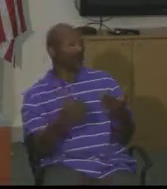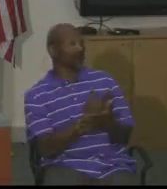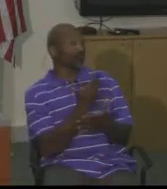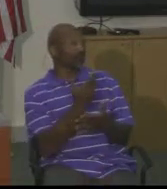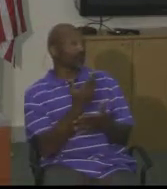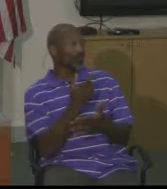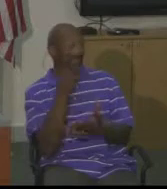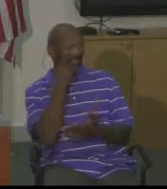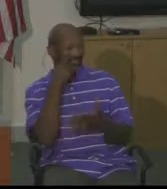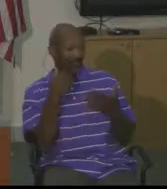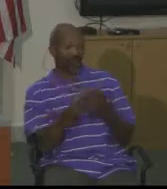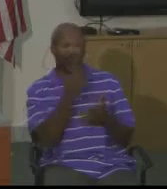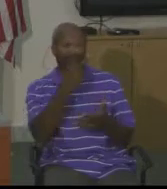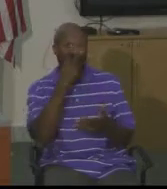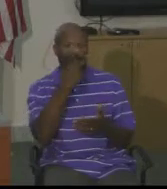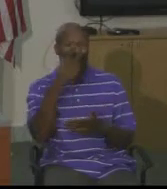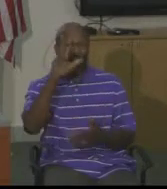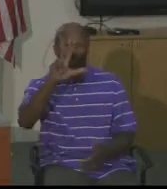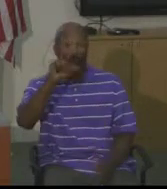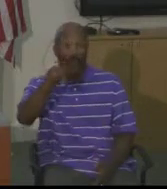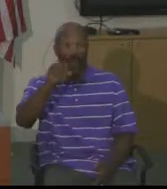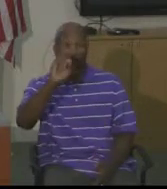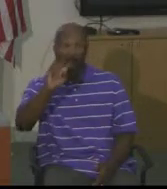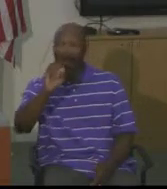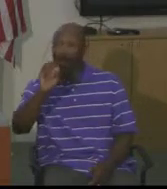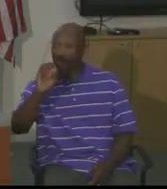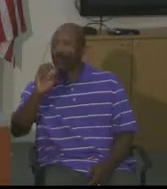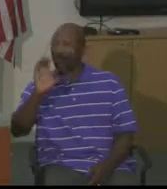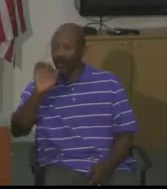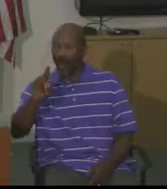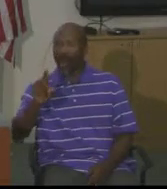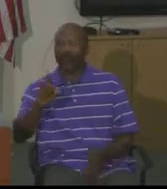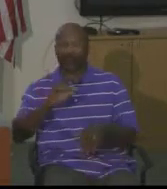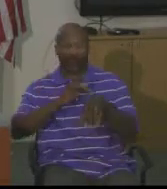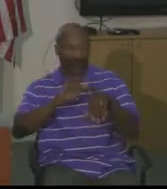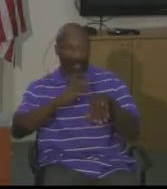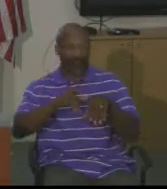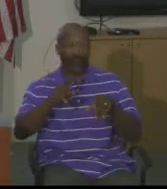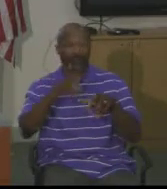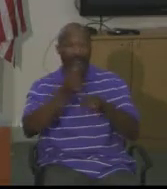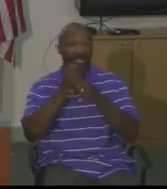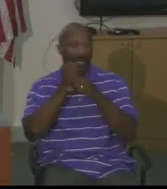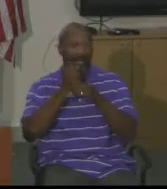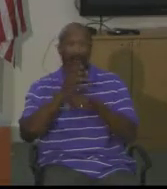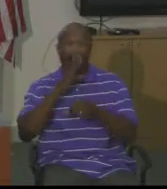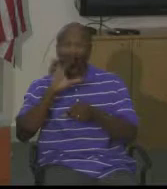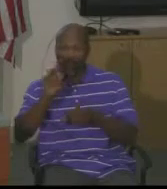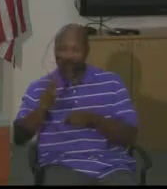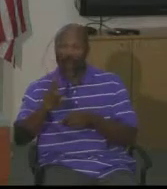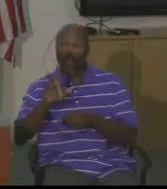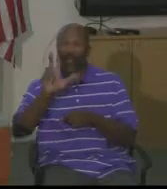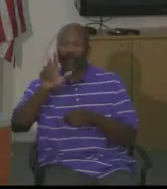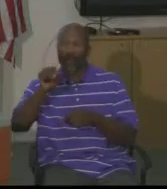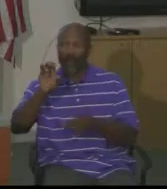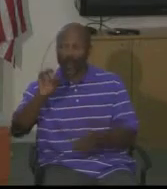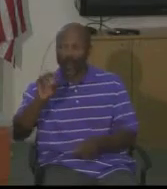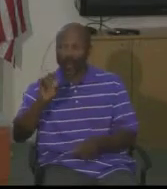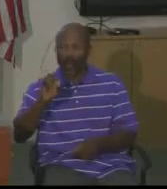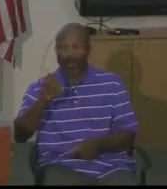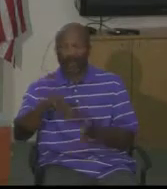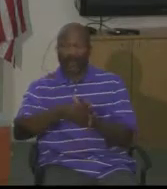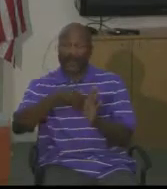just now start to see 3.0 cards available and 3.0 motherboards available, and you pay